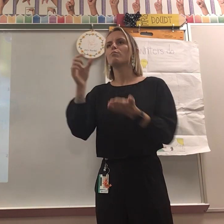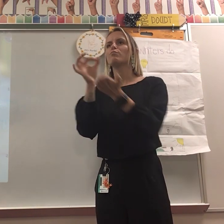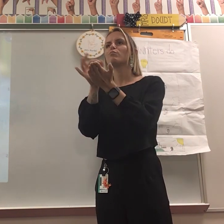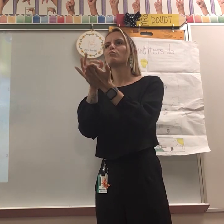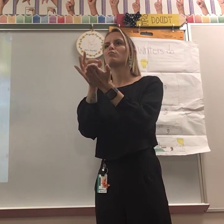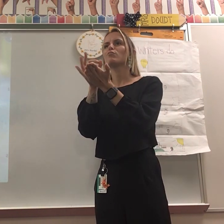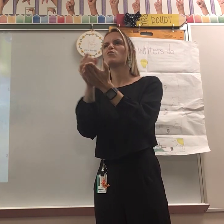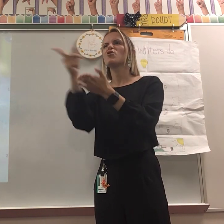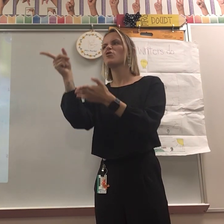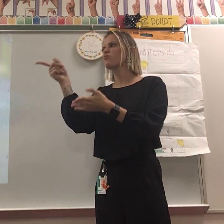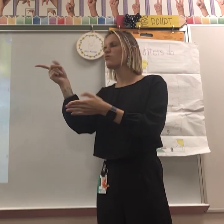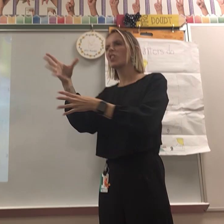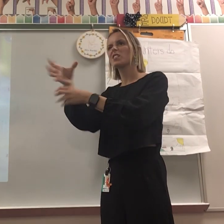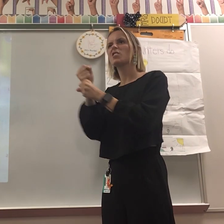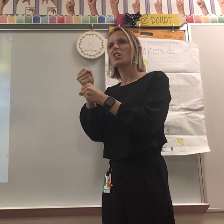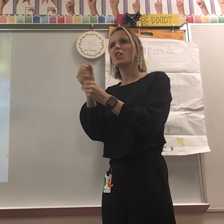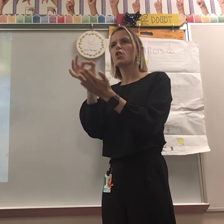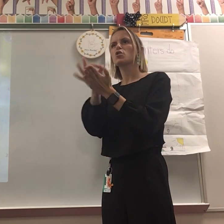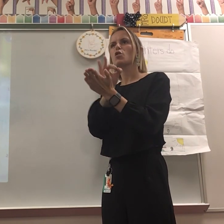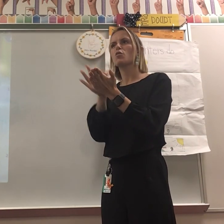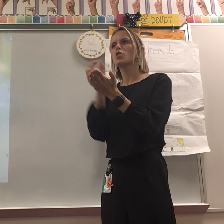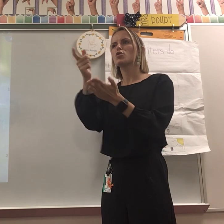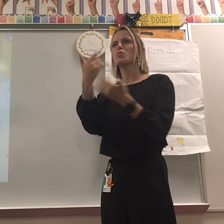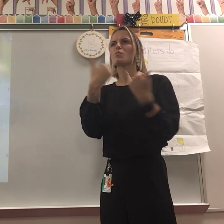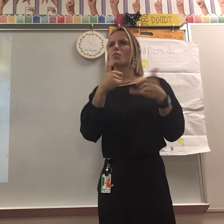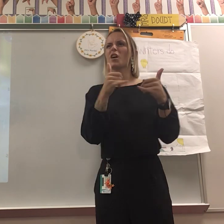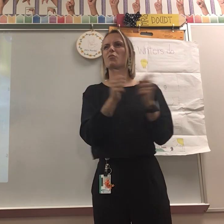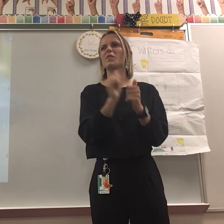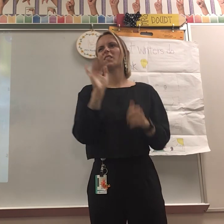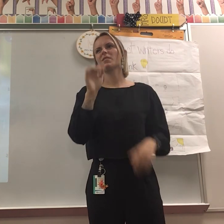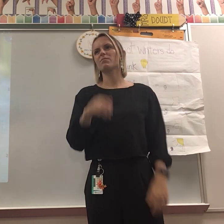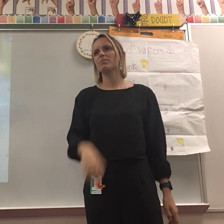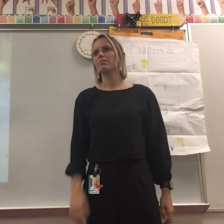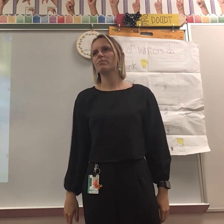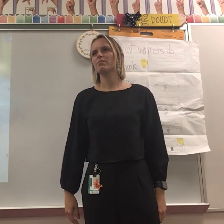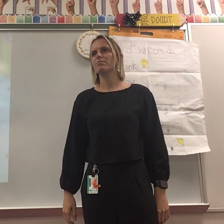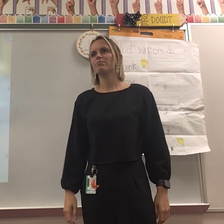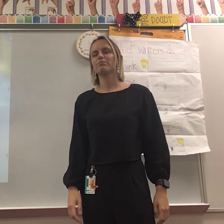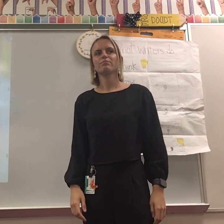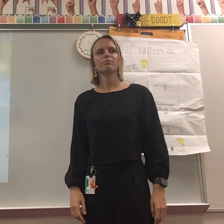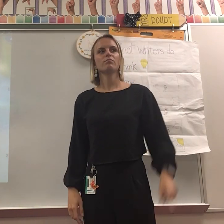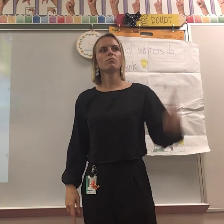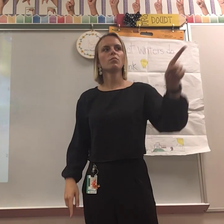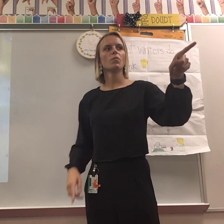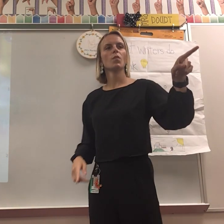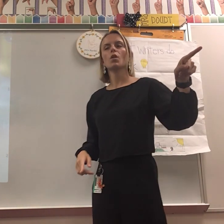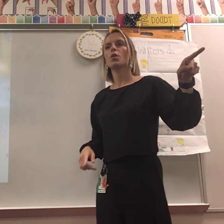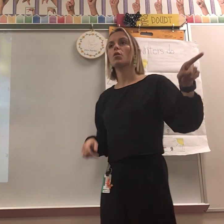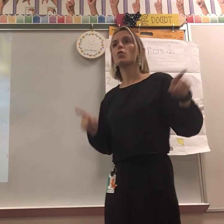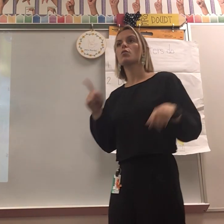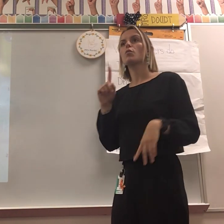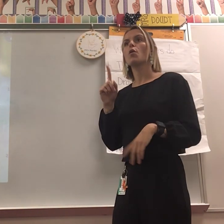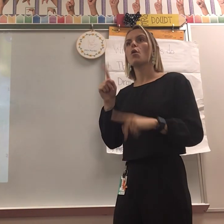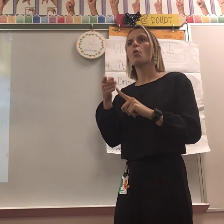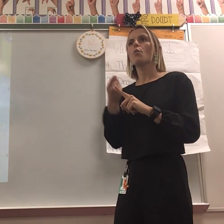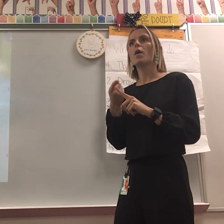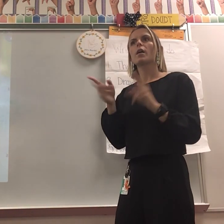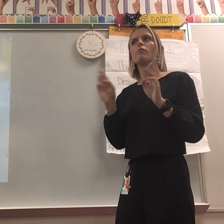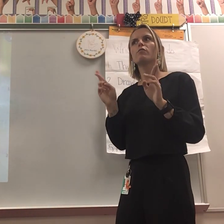You don't have to make noise and shake your hand. I can see hands that are up. Just raise a quiet hand when you have another word in your head for the